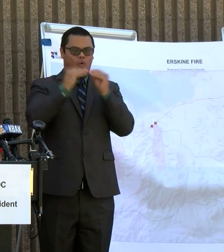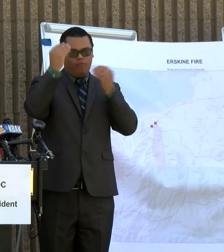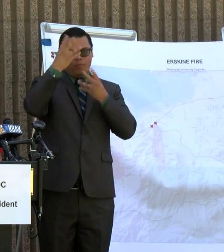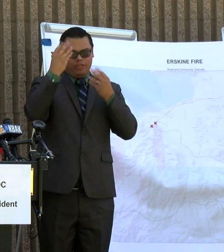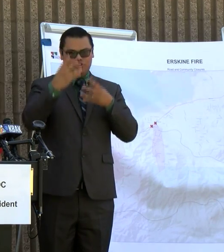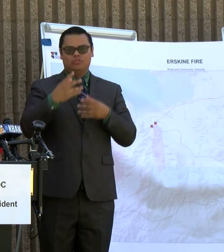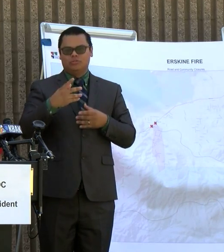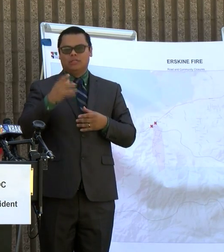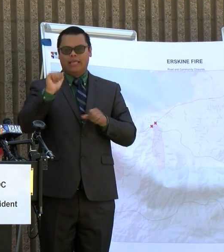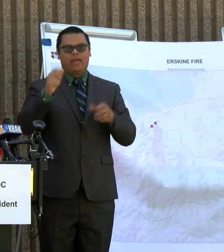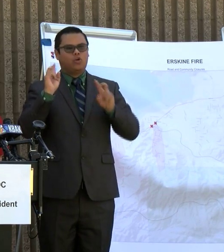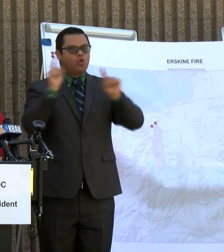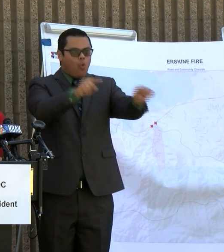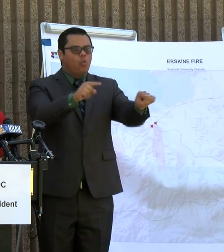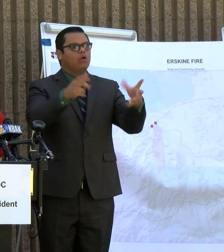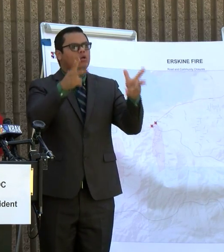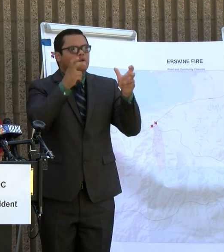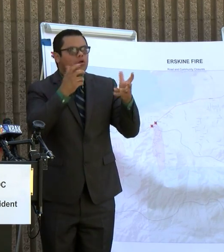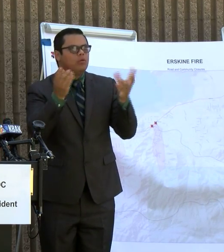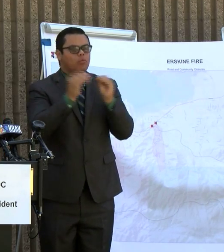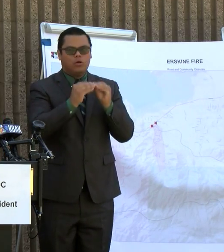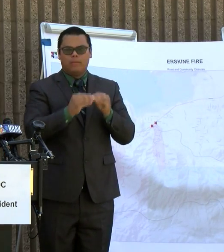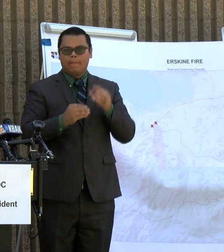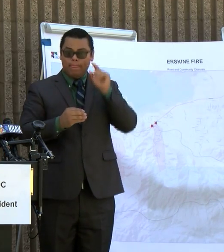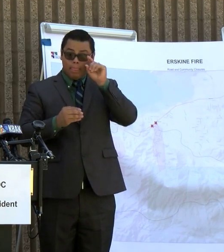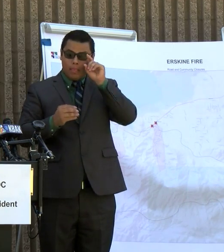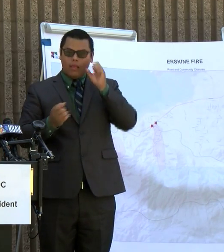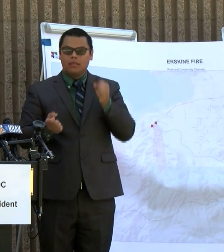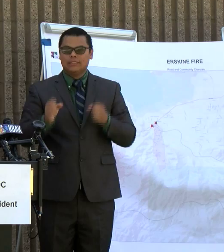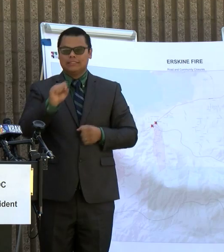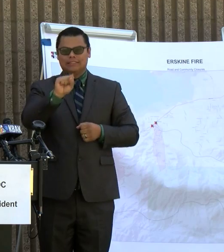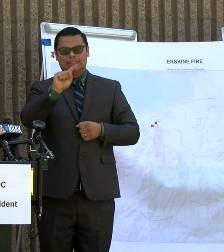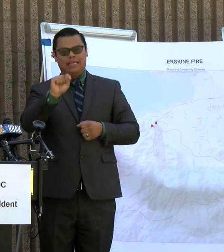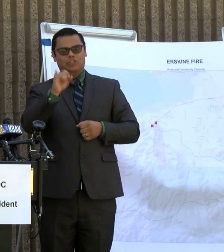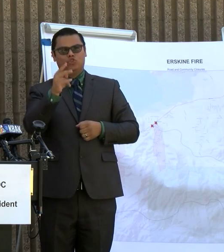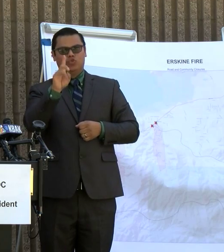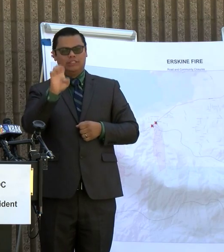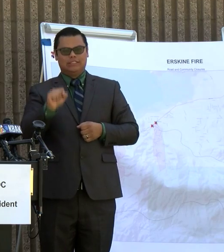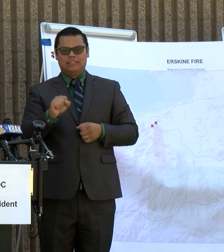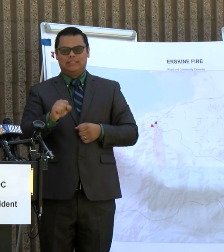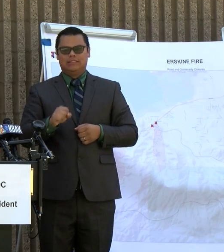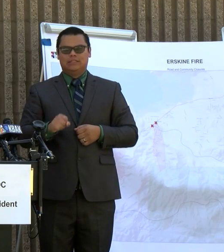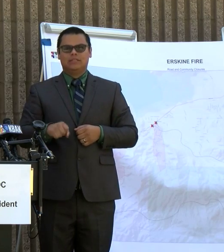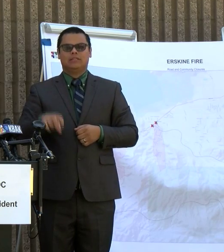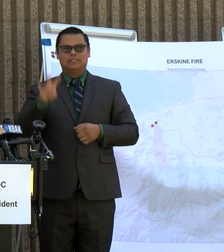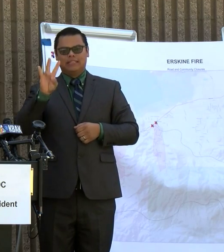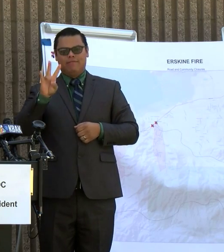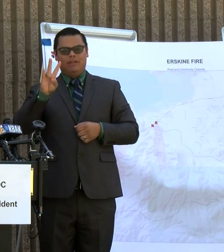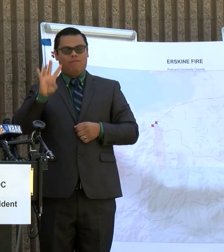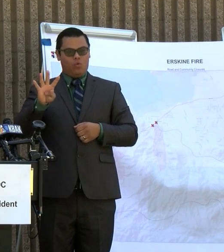homes that have been destroyed. I'm sorry, how many did St. Jude's again? 74 and 7.